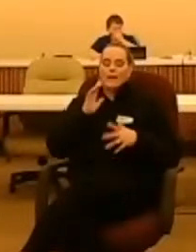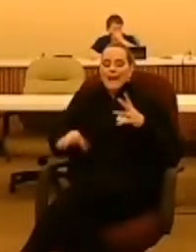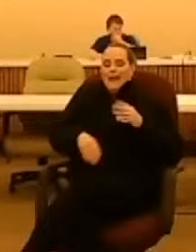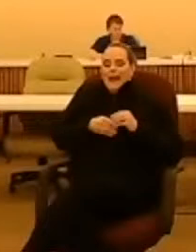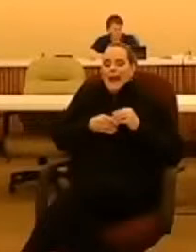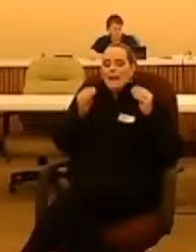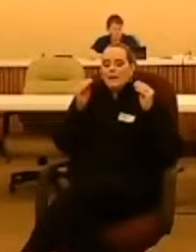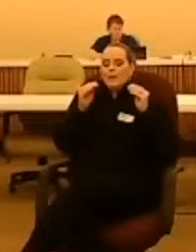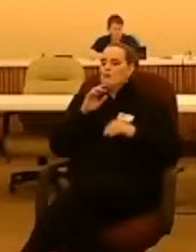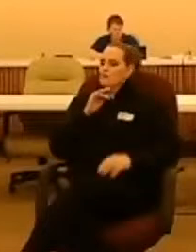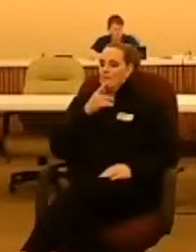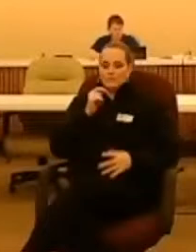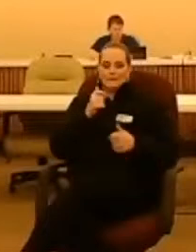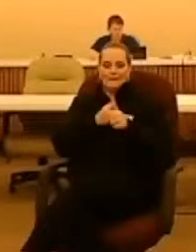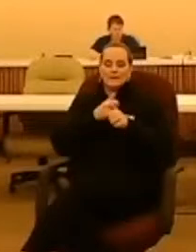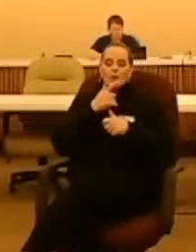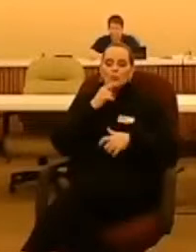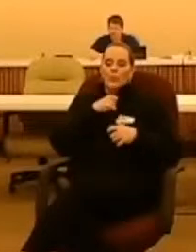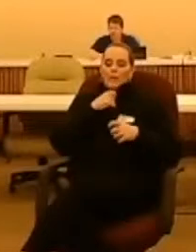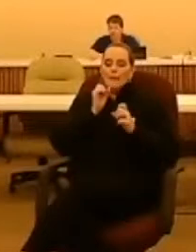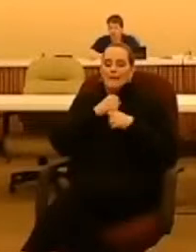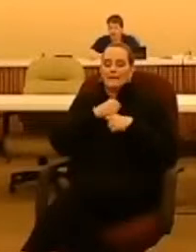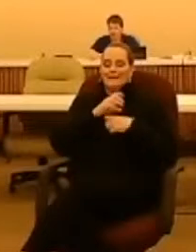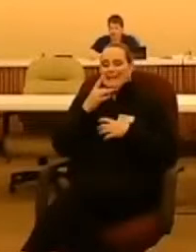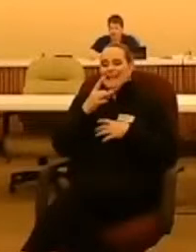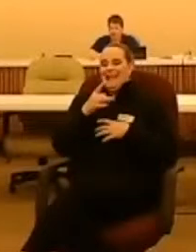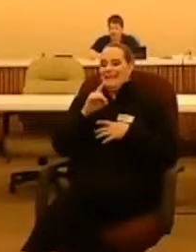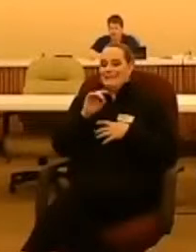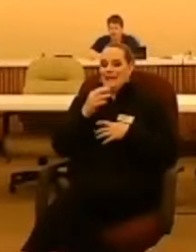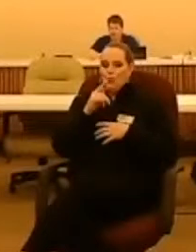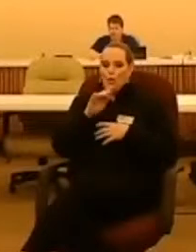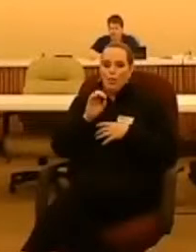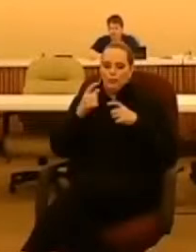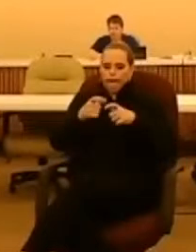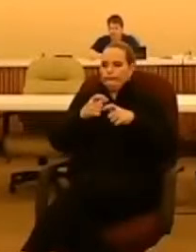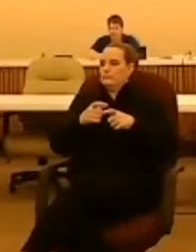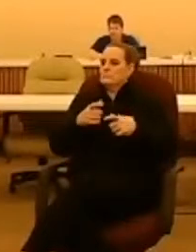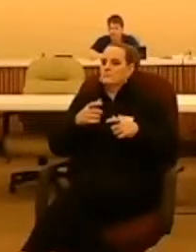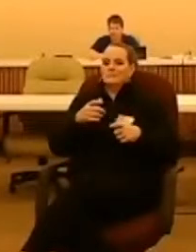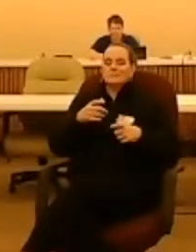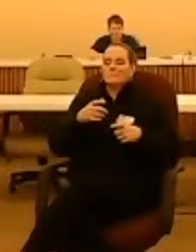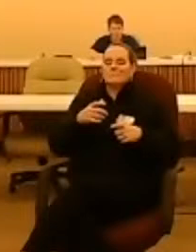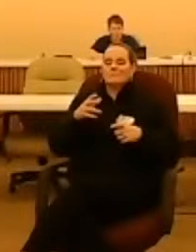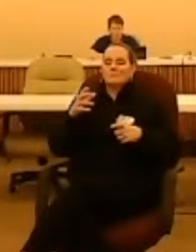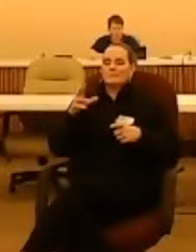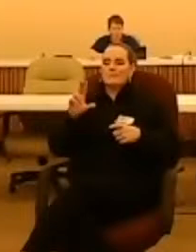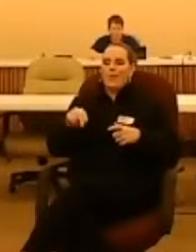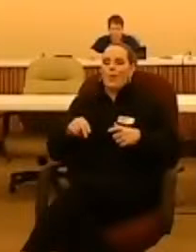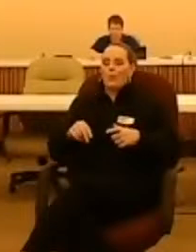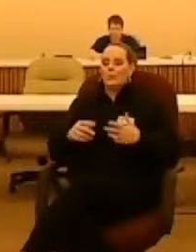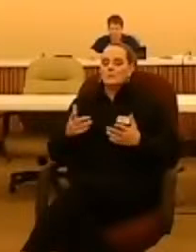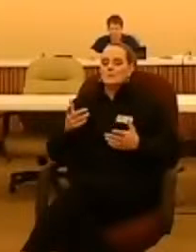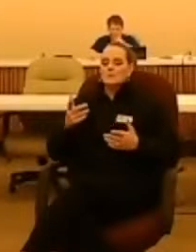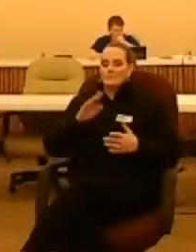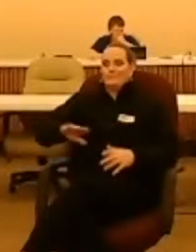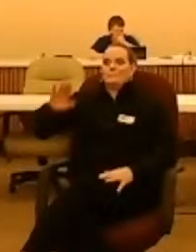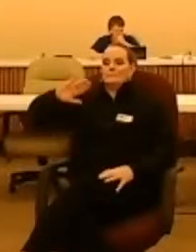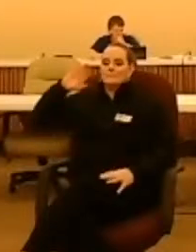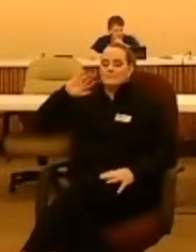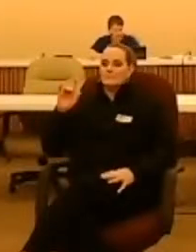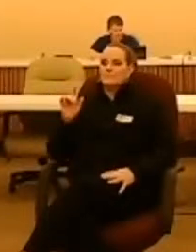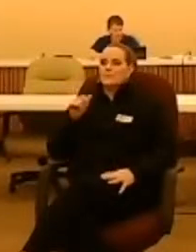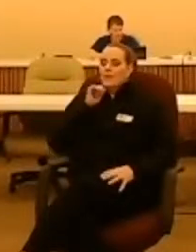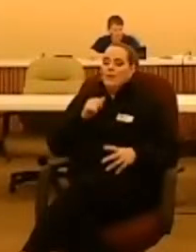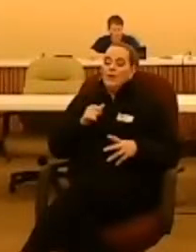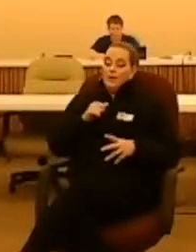having private 18-hole golf course? So no, unfortunately, long ago, the